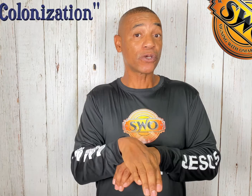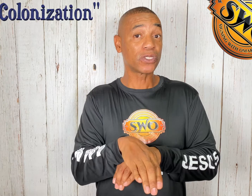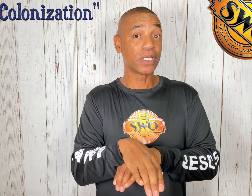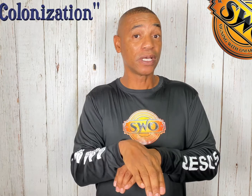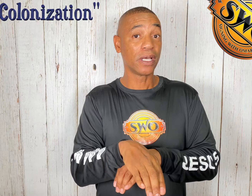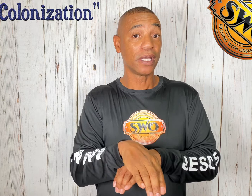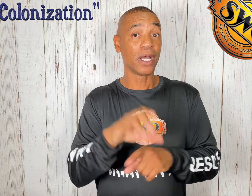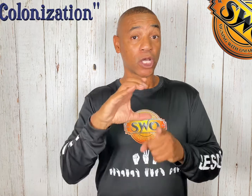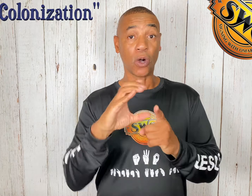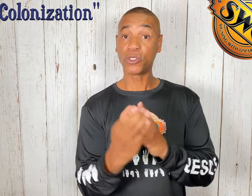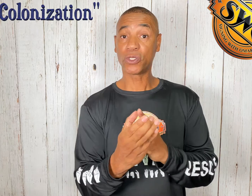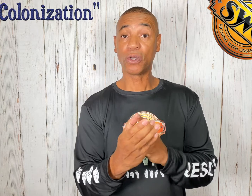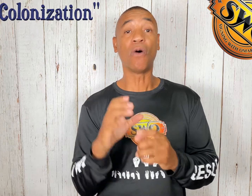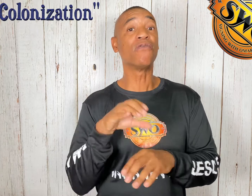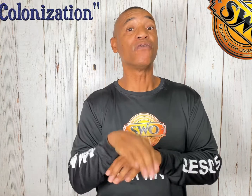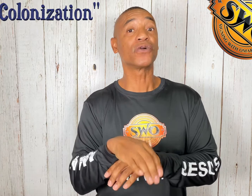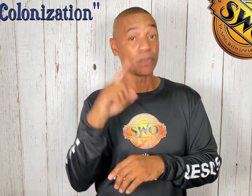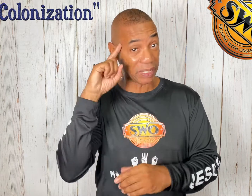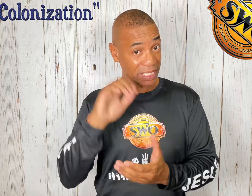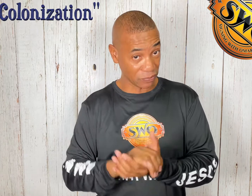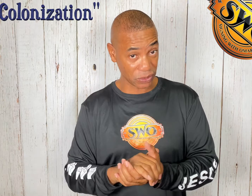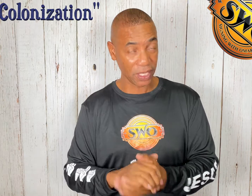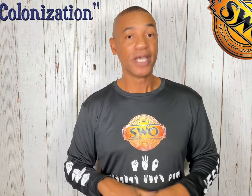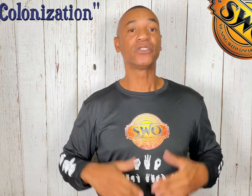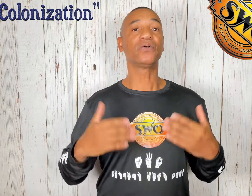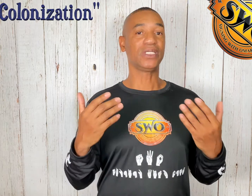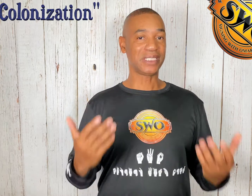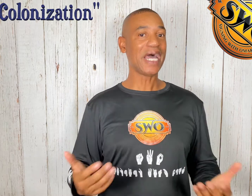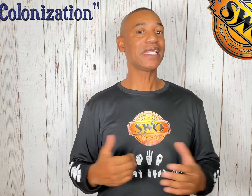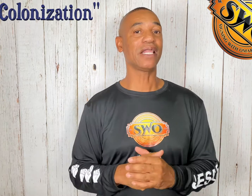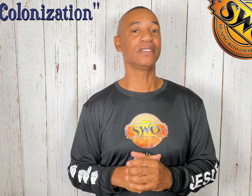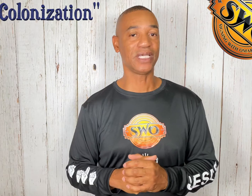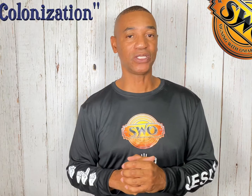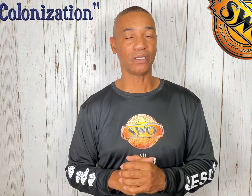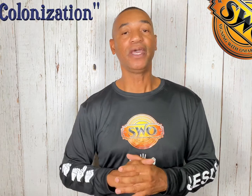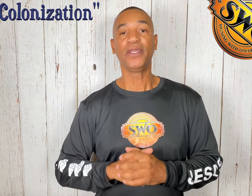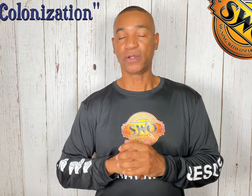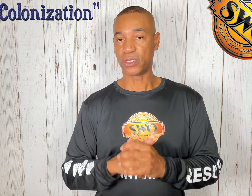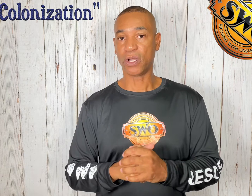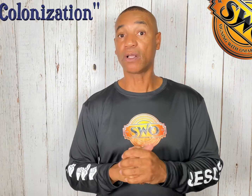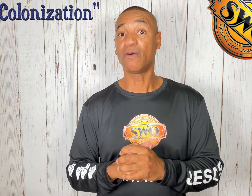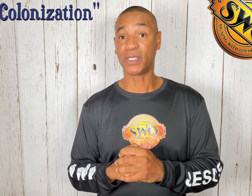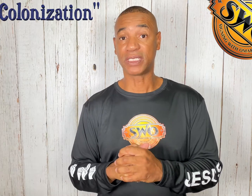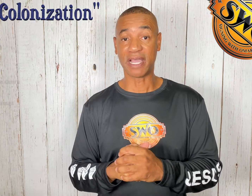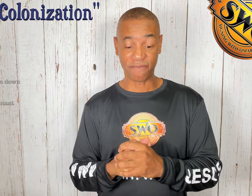forced culture or forced beliefs. So to sign colonization, you're going to start off with the sign